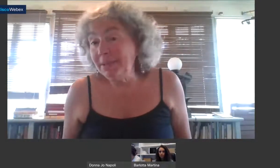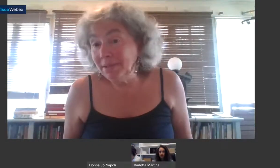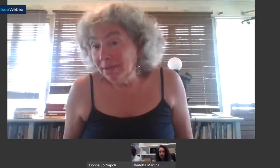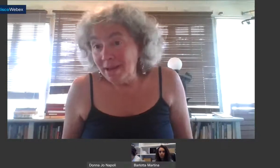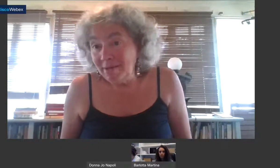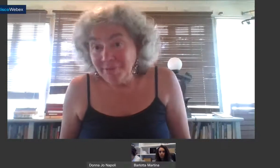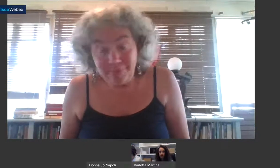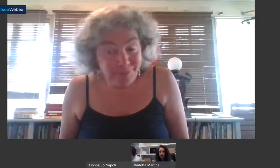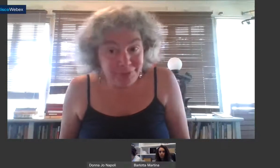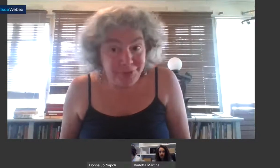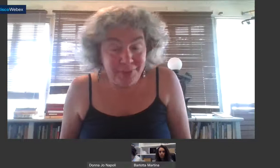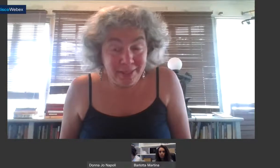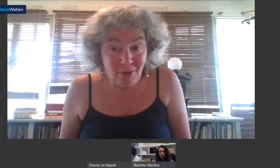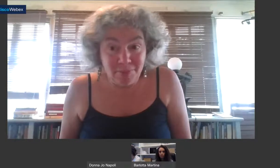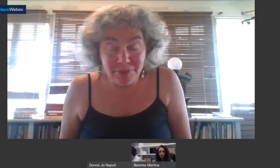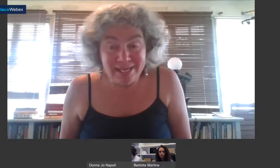typical of doing